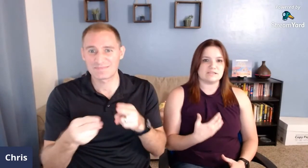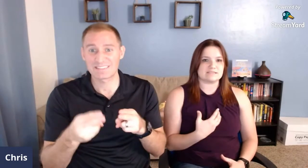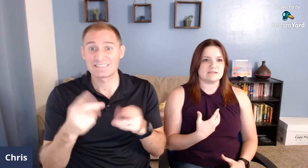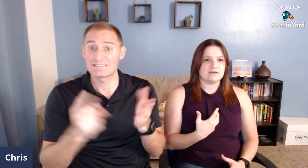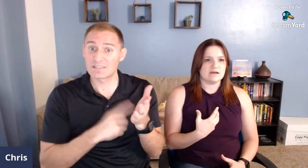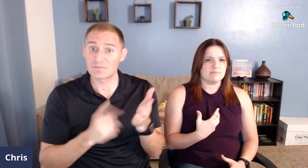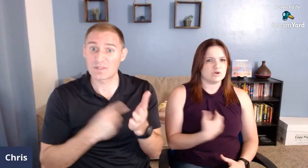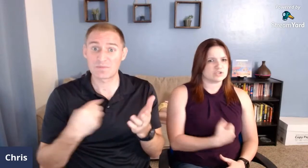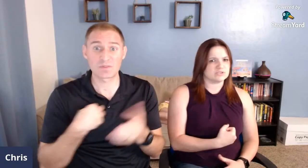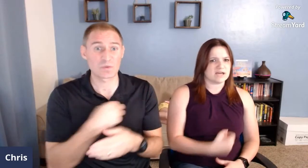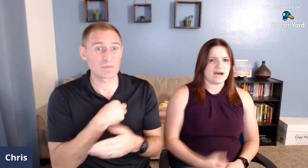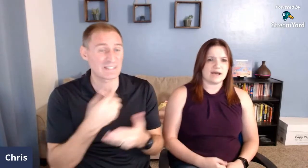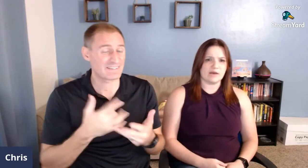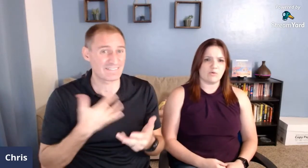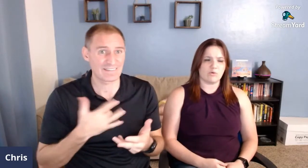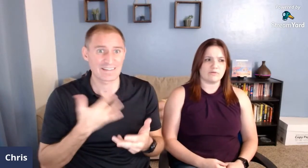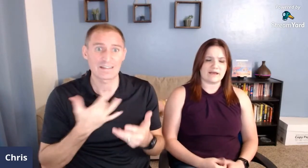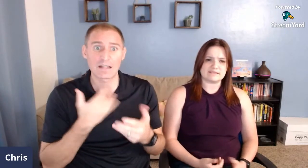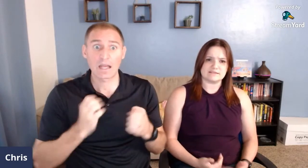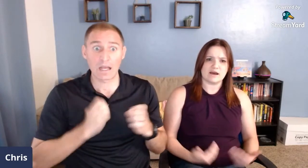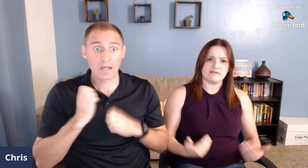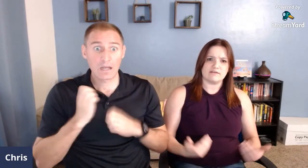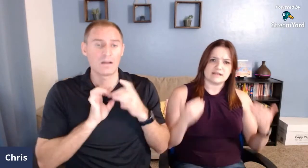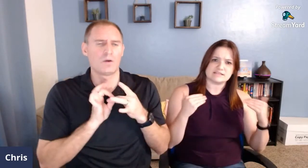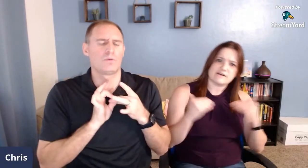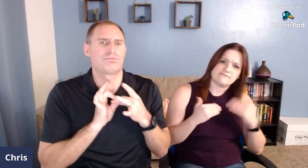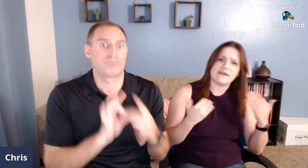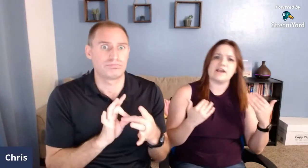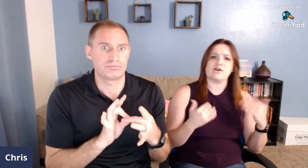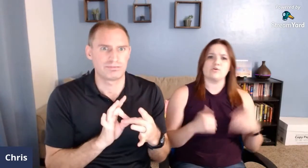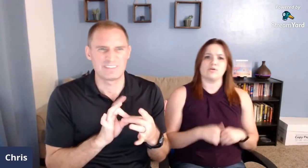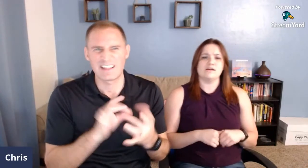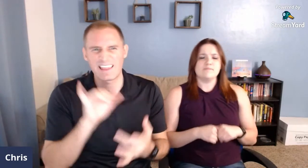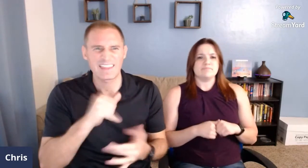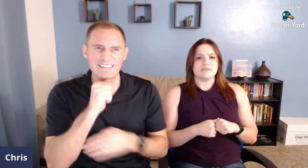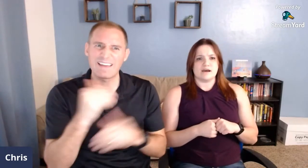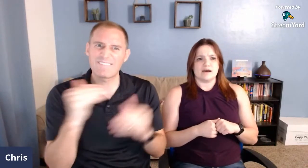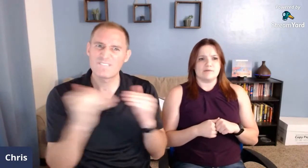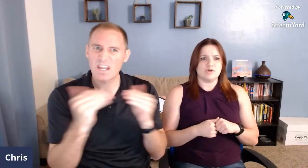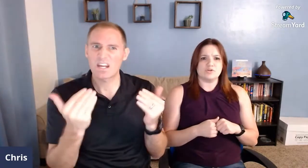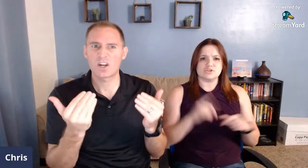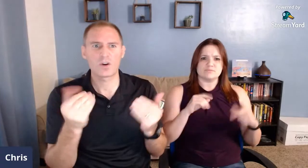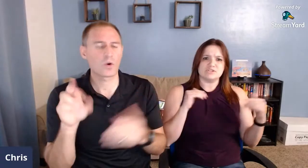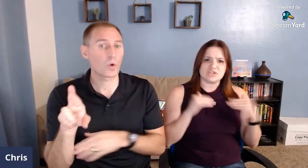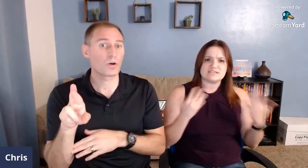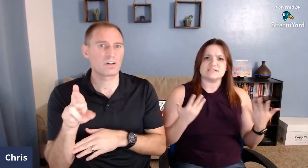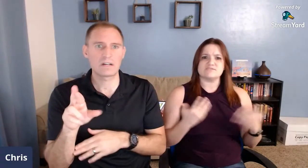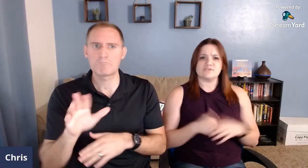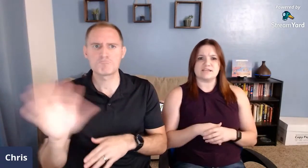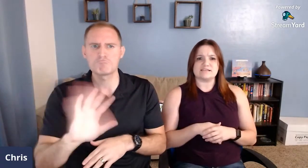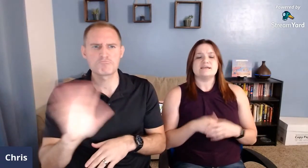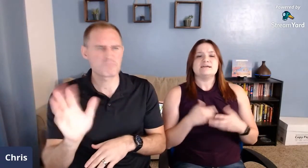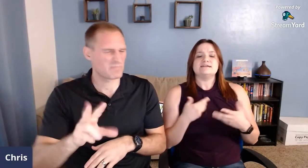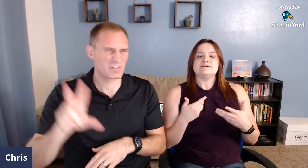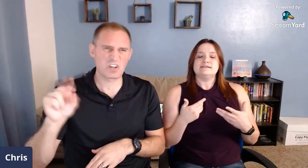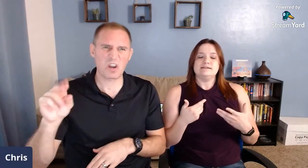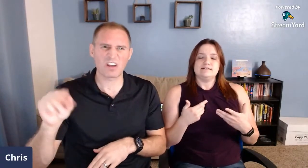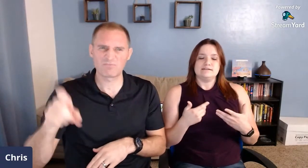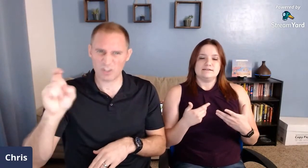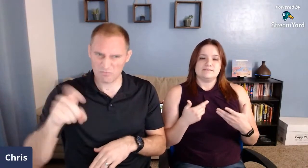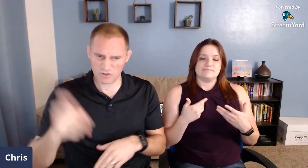do feel this emotional tie, or that's not fair, or no, there should be justice for this.